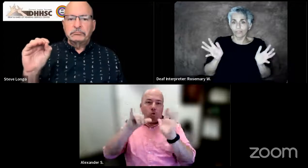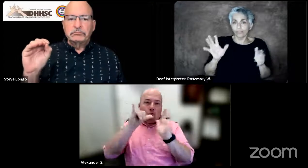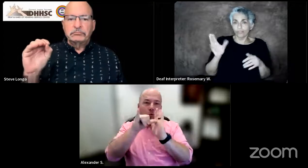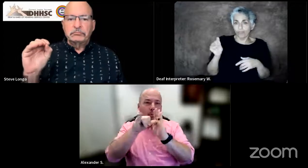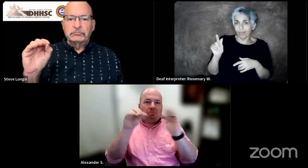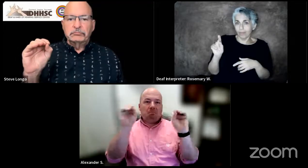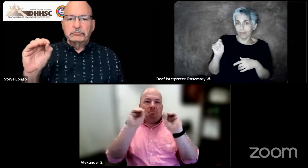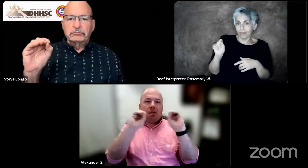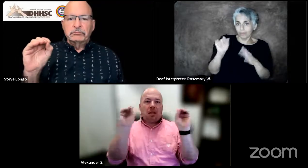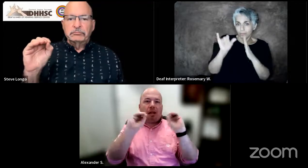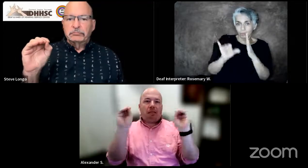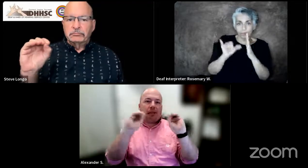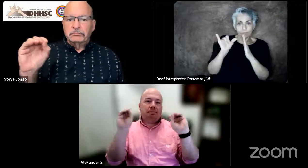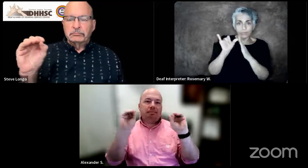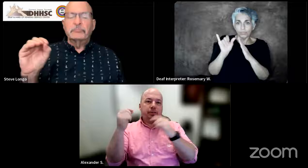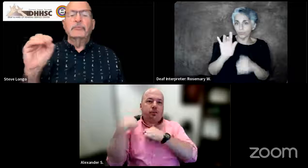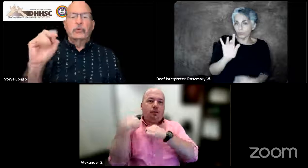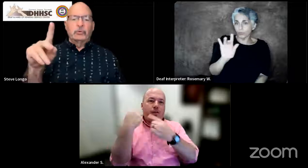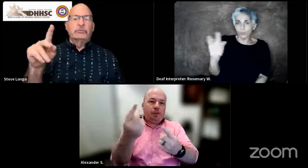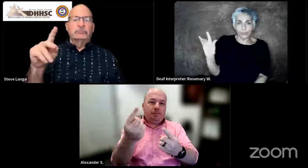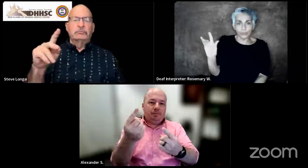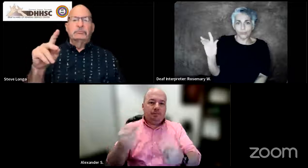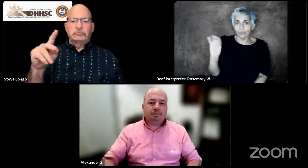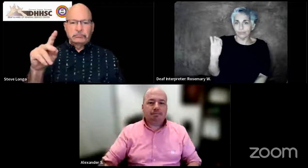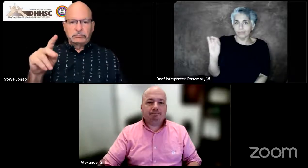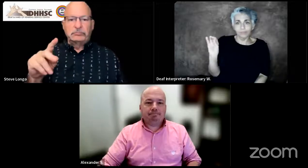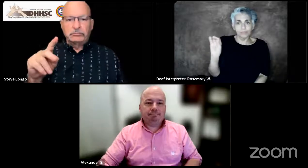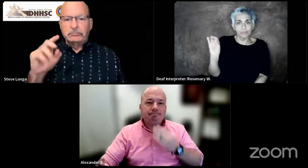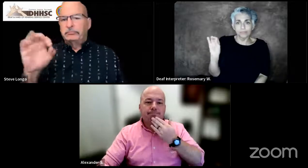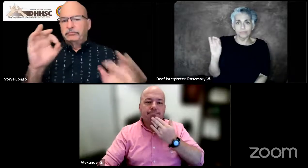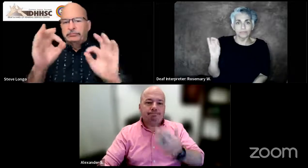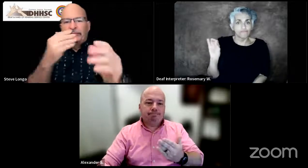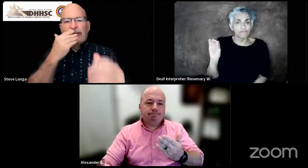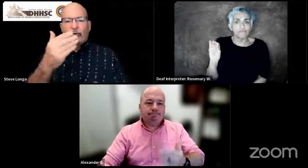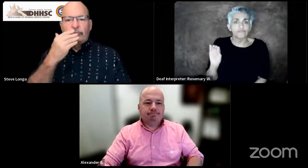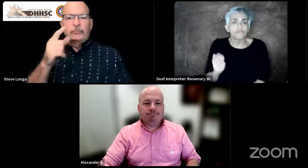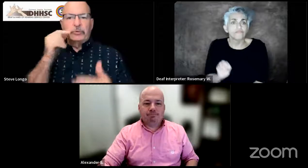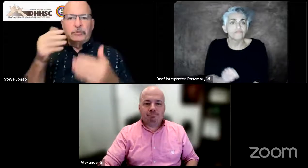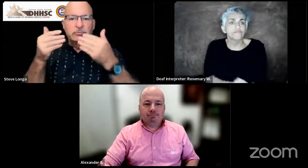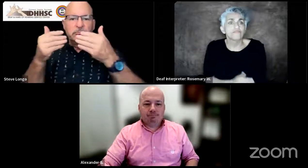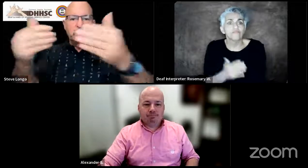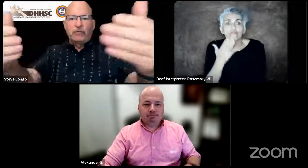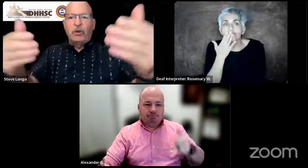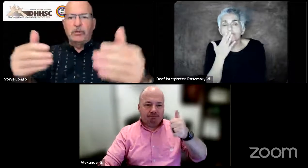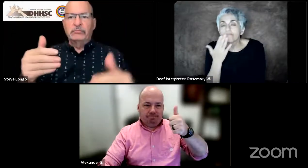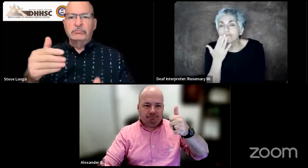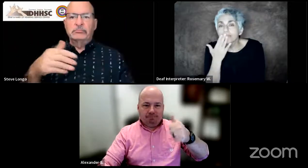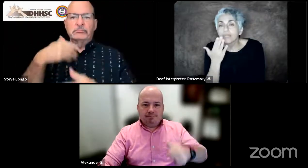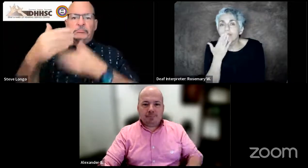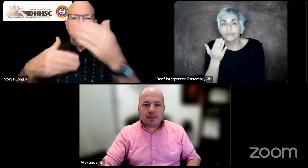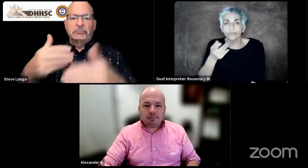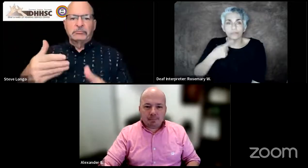Looking at the live chat from YouTube, there isn't anything thus far.